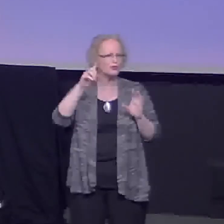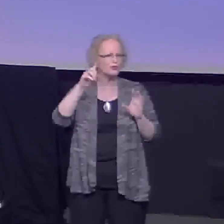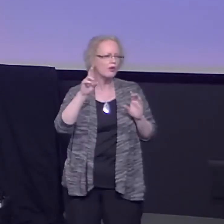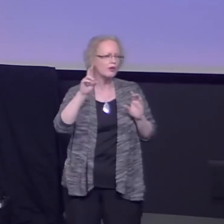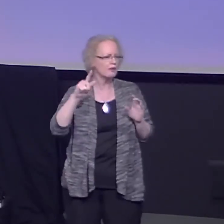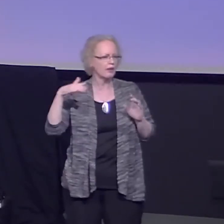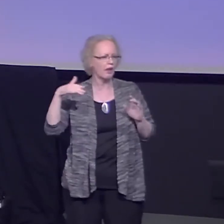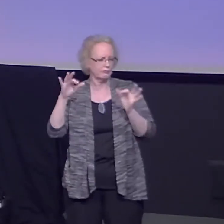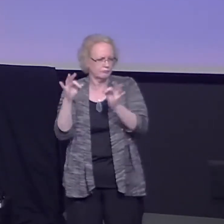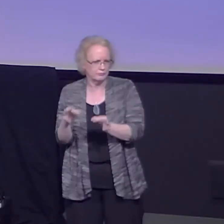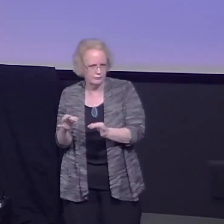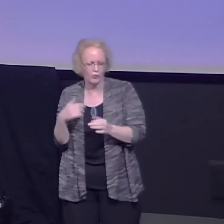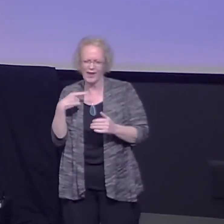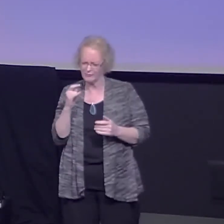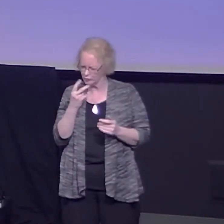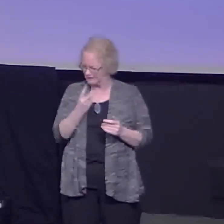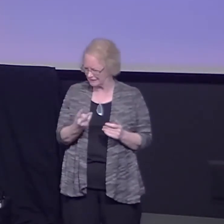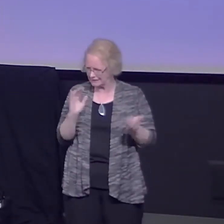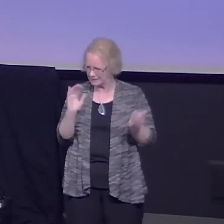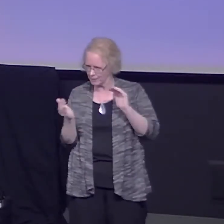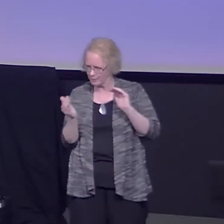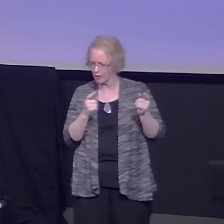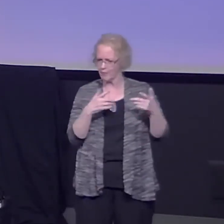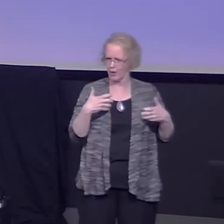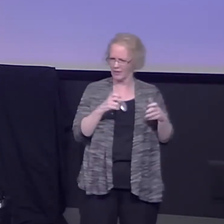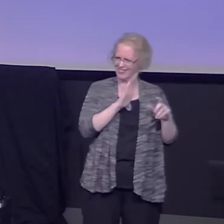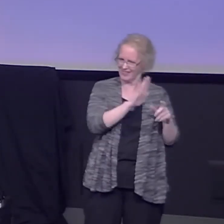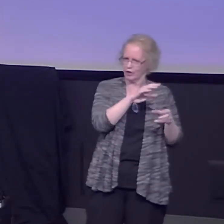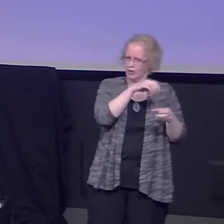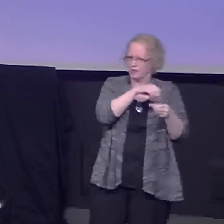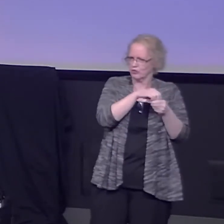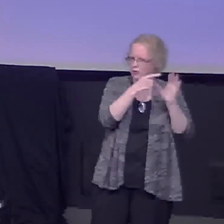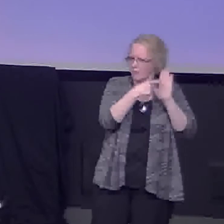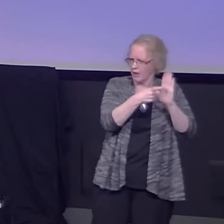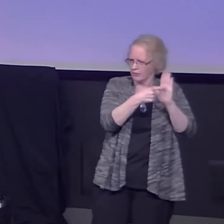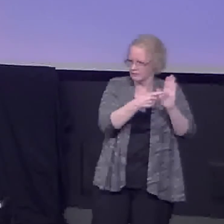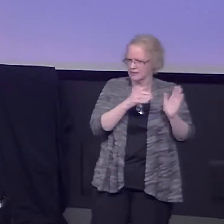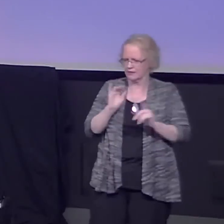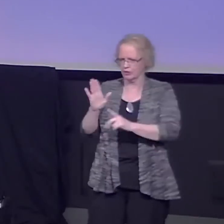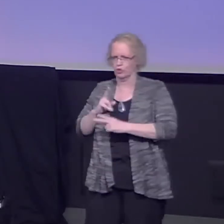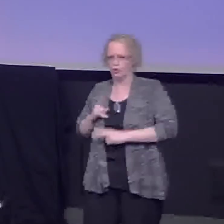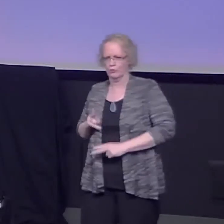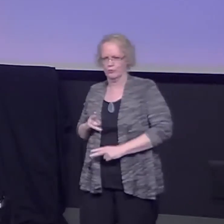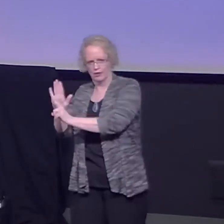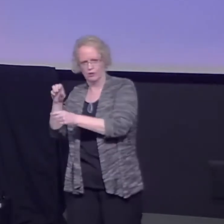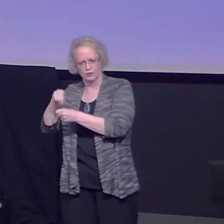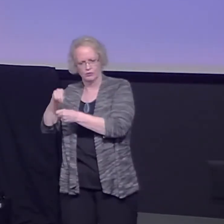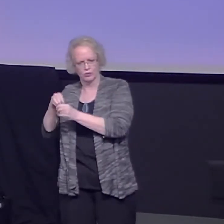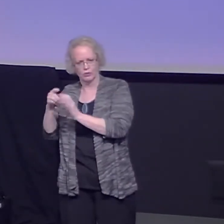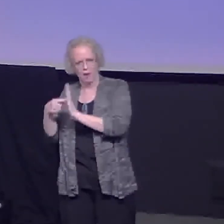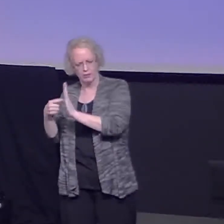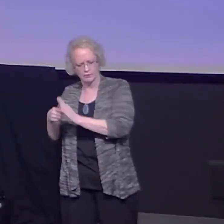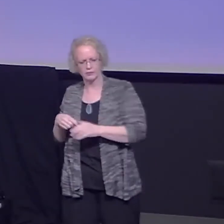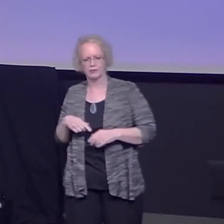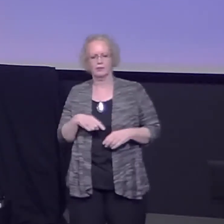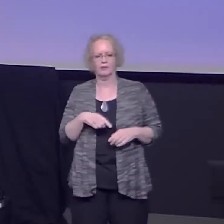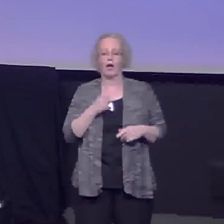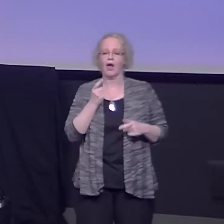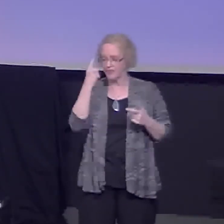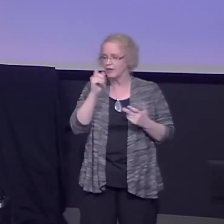terms of their internal models that they use. And I think the approach that we're taking with the sensory motor learning